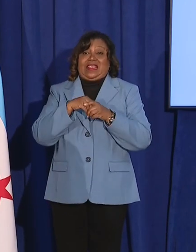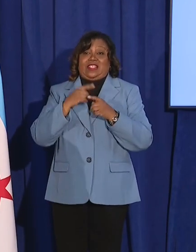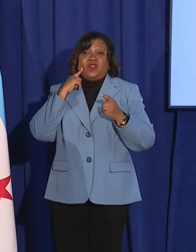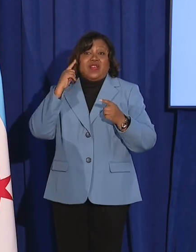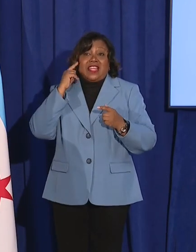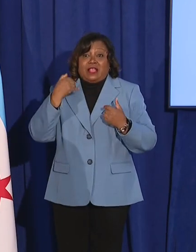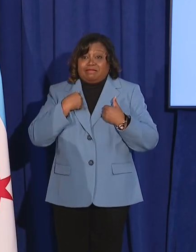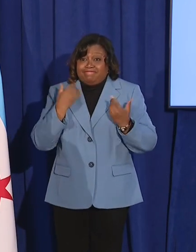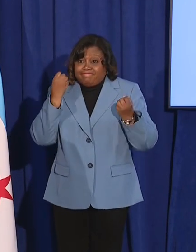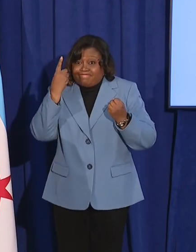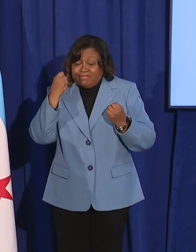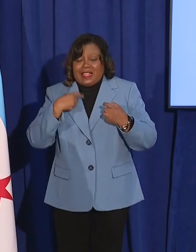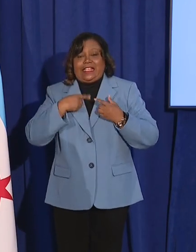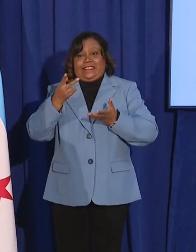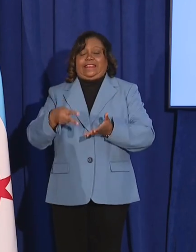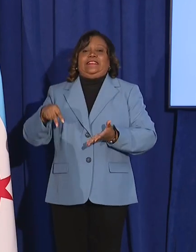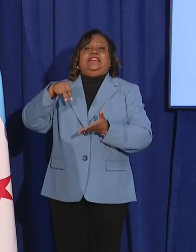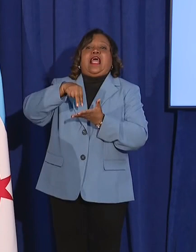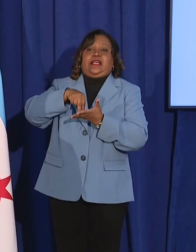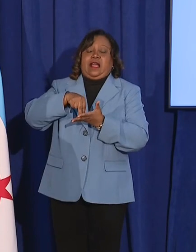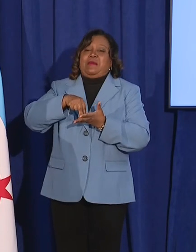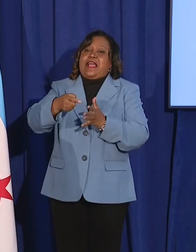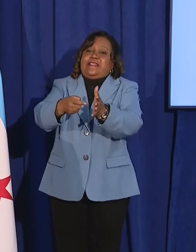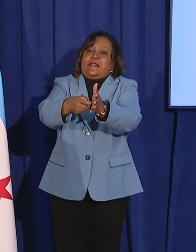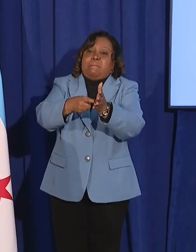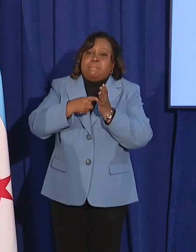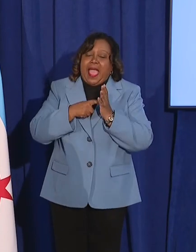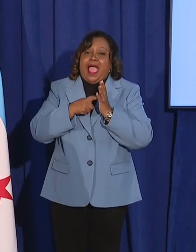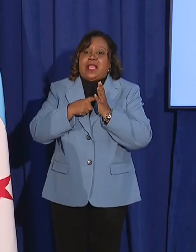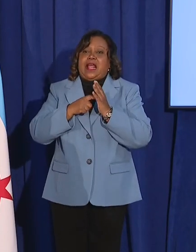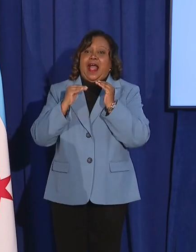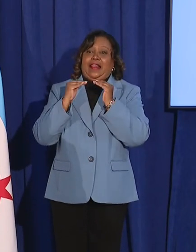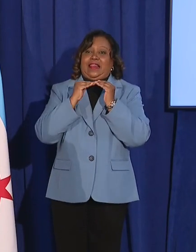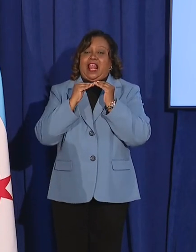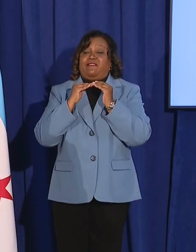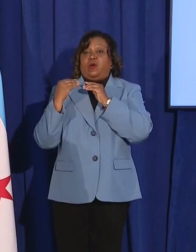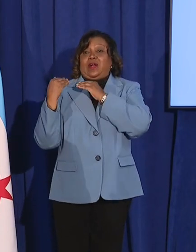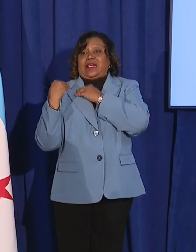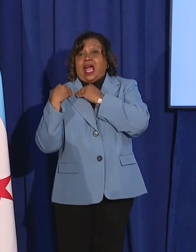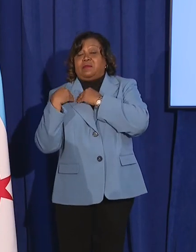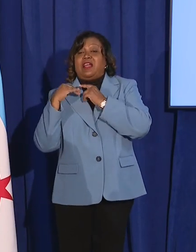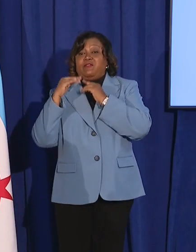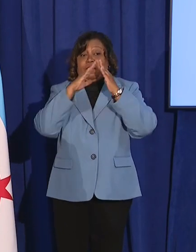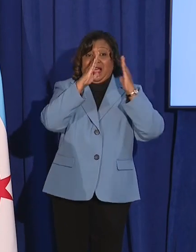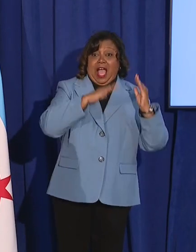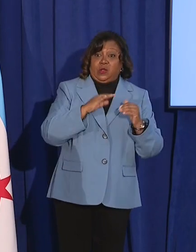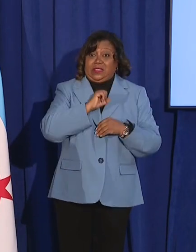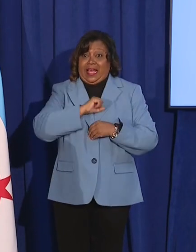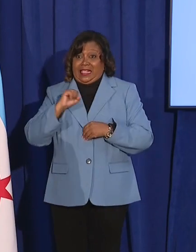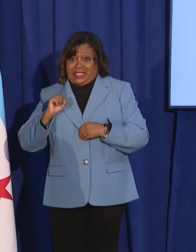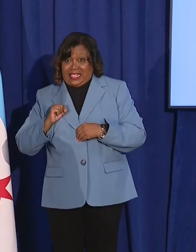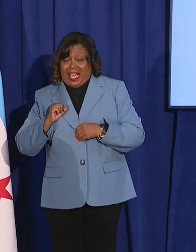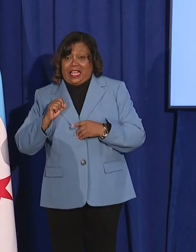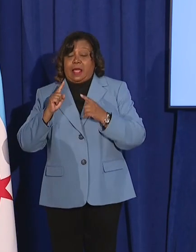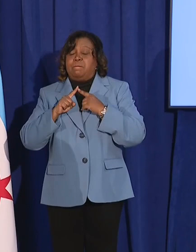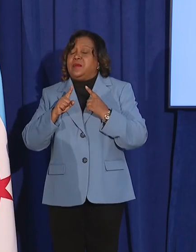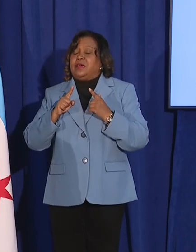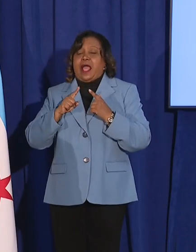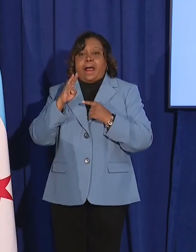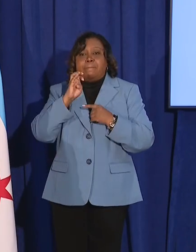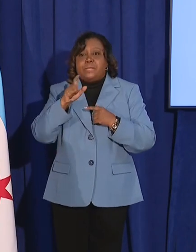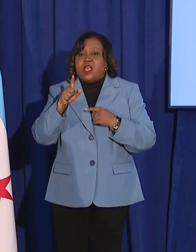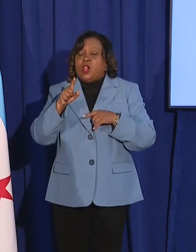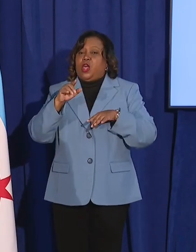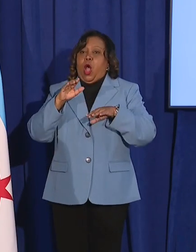my voice, stand up and demand a level of accountability from the House and the Senate. Put a